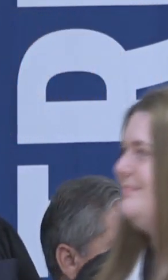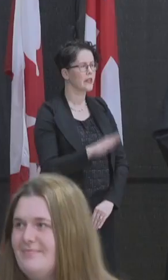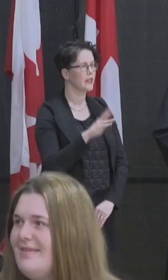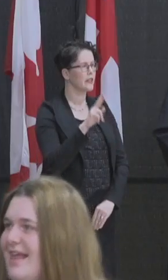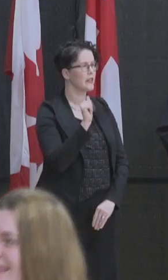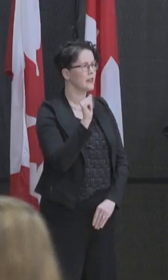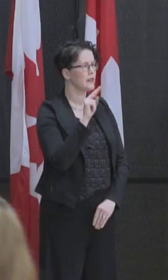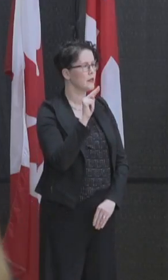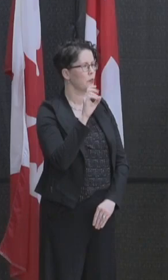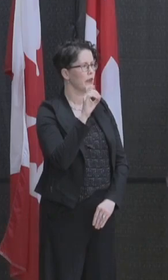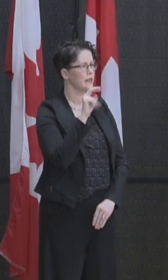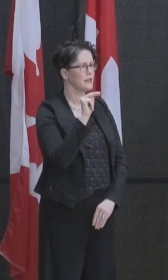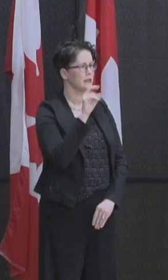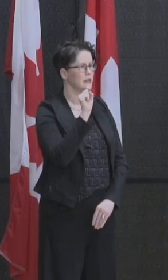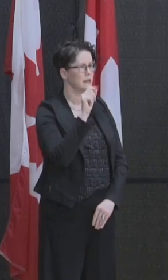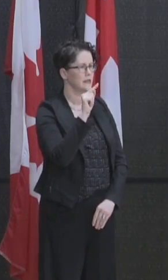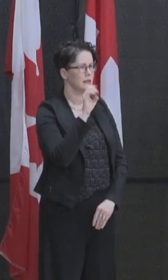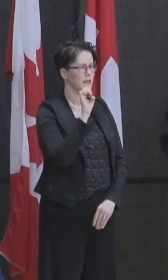Brandon Stevens.